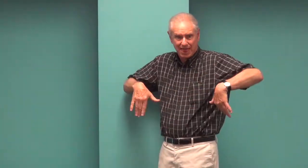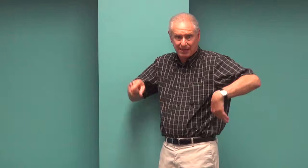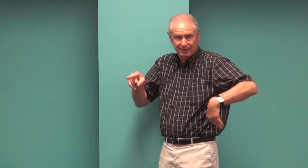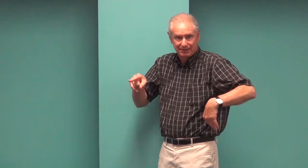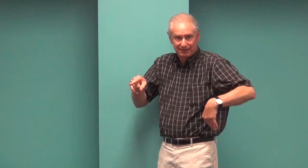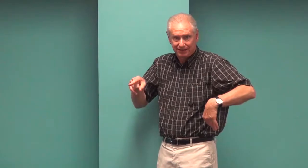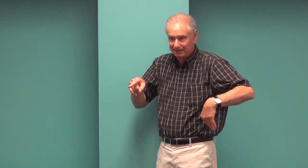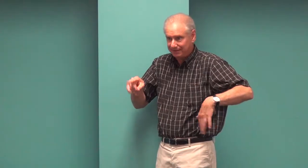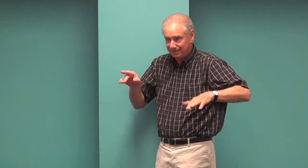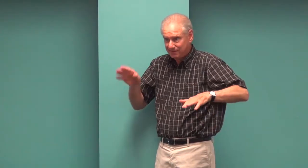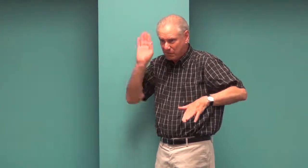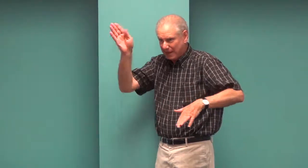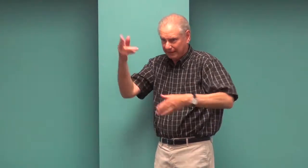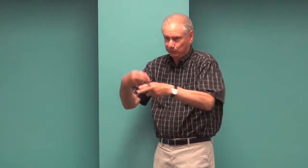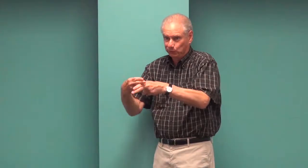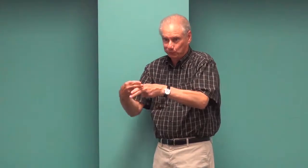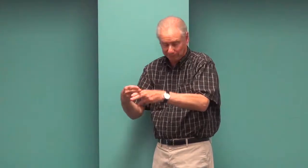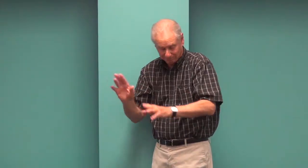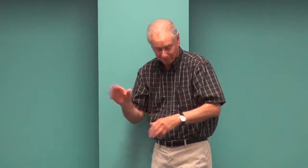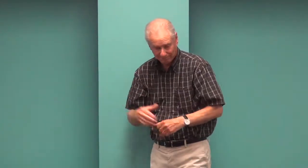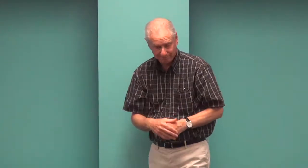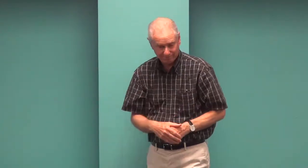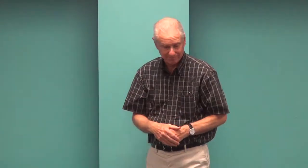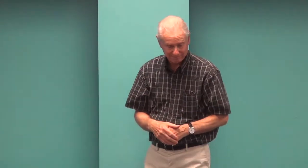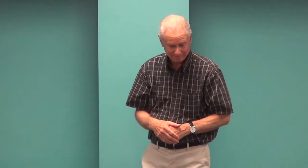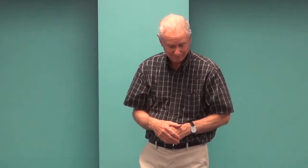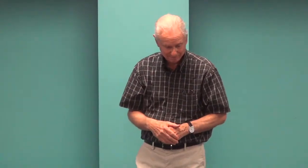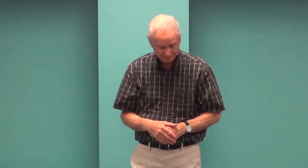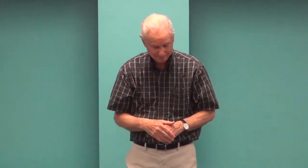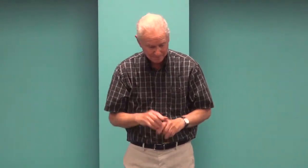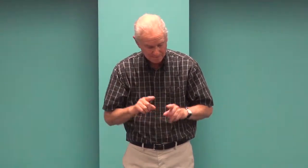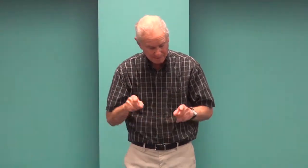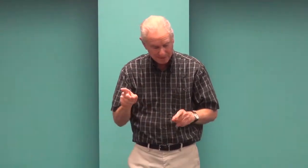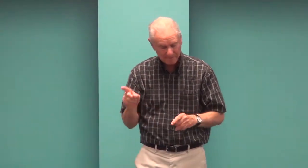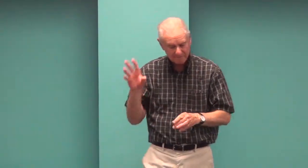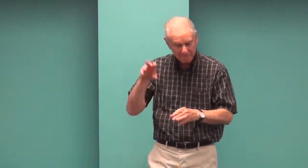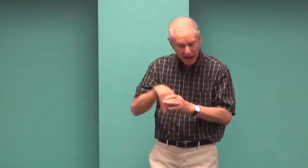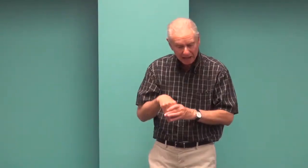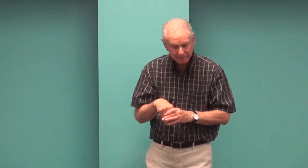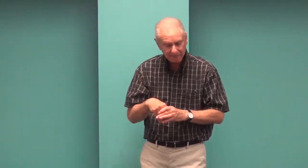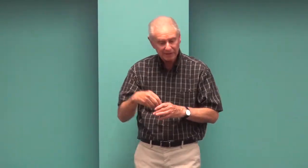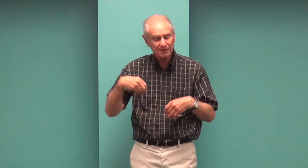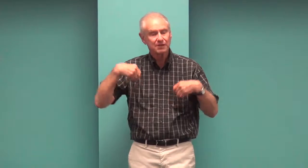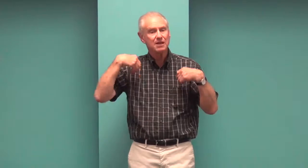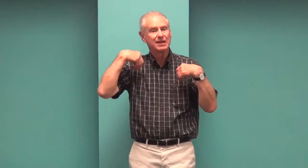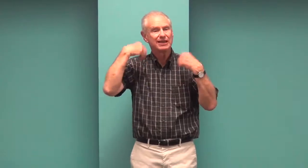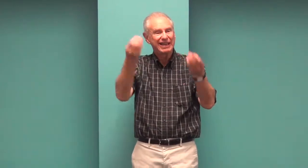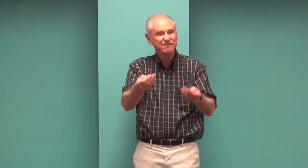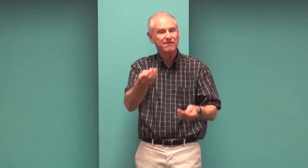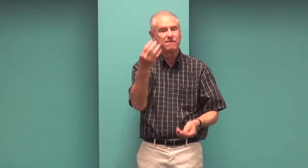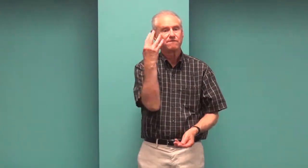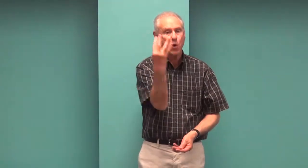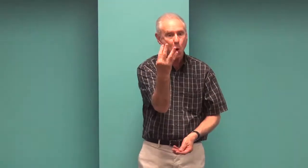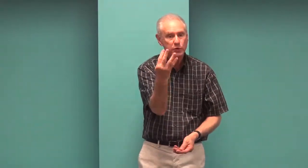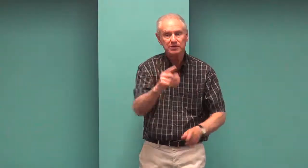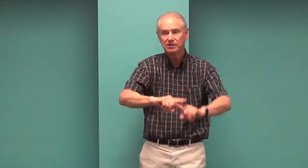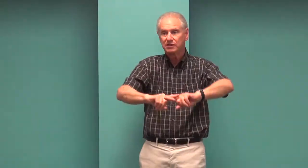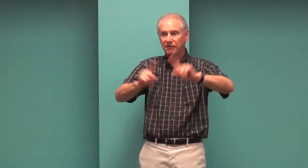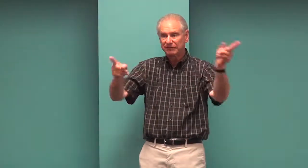Tyler has not yet received his degree. He will soon, but still he's been involved in giving